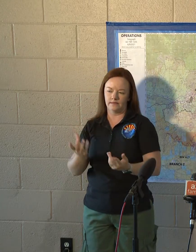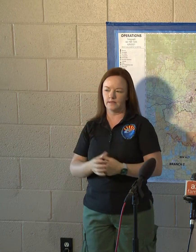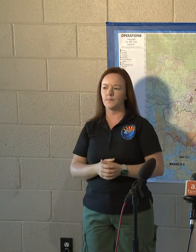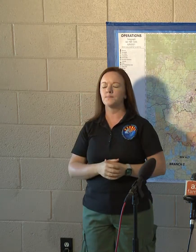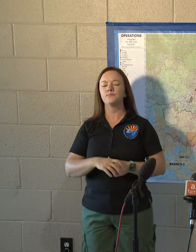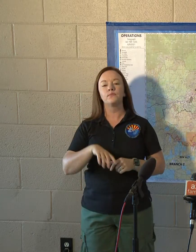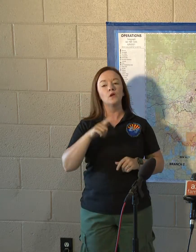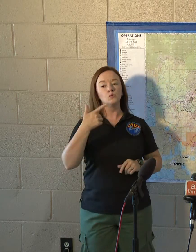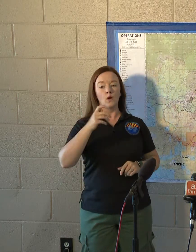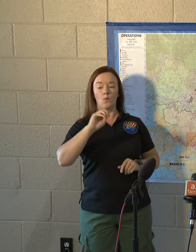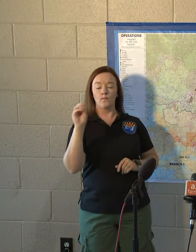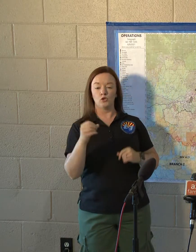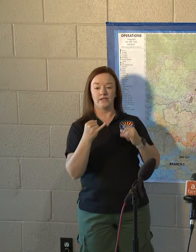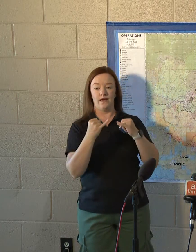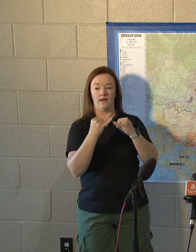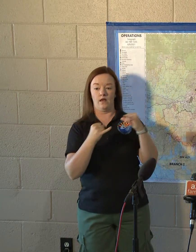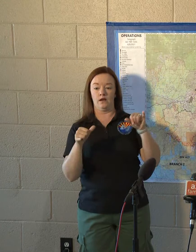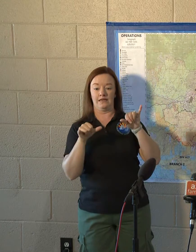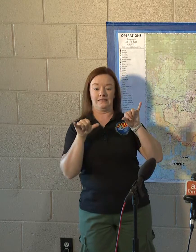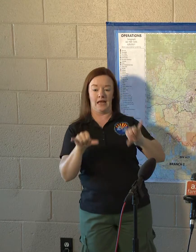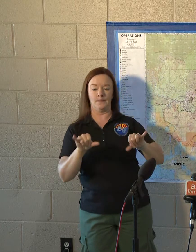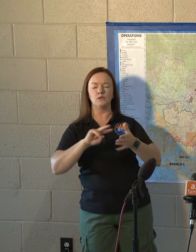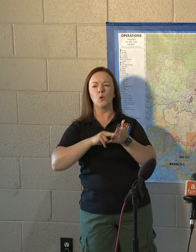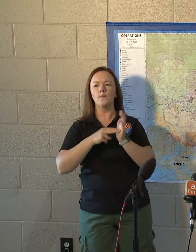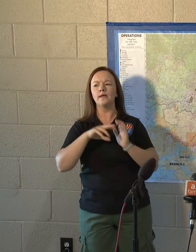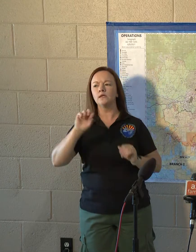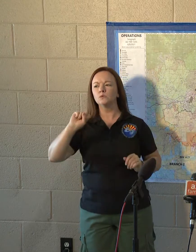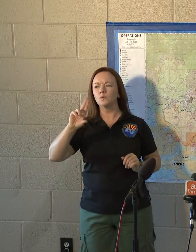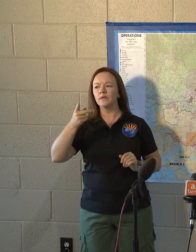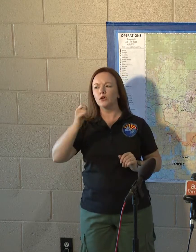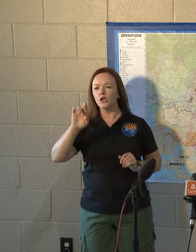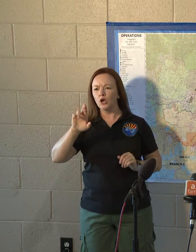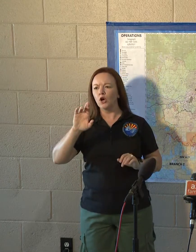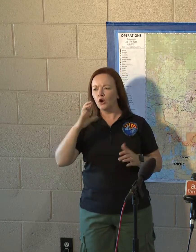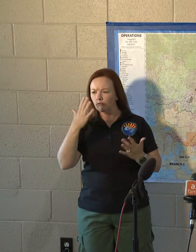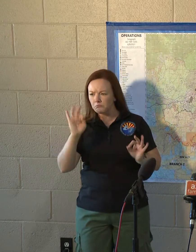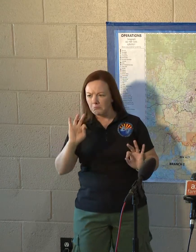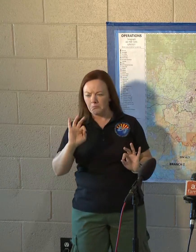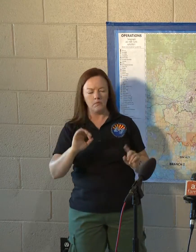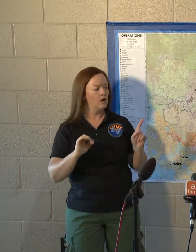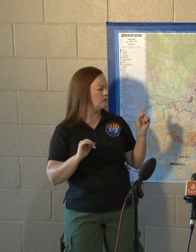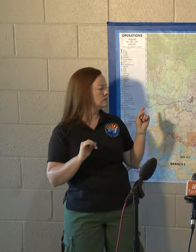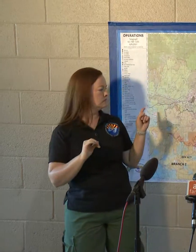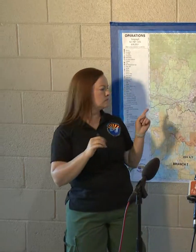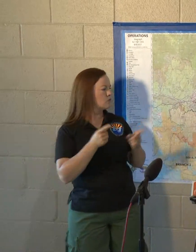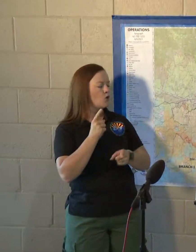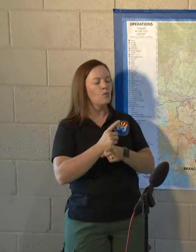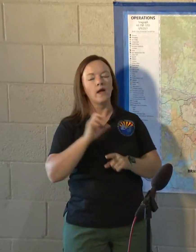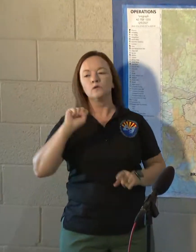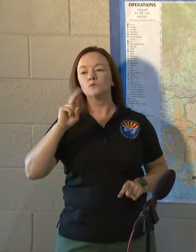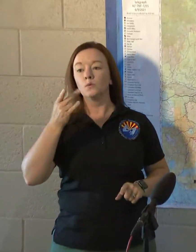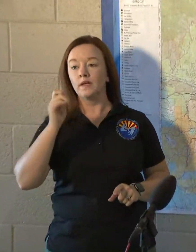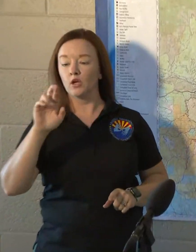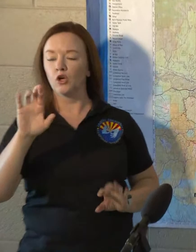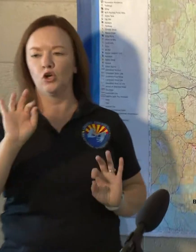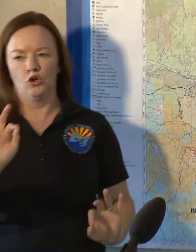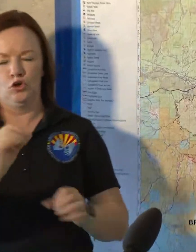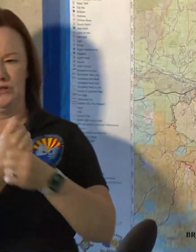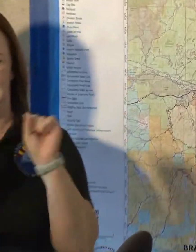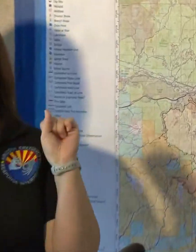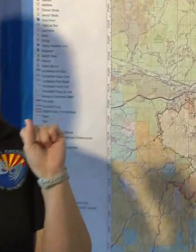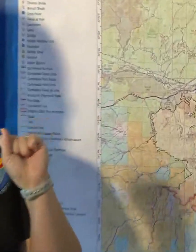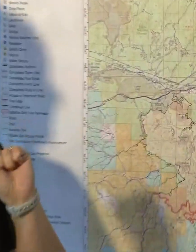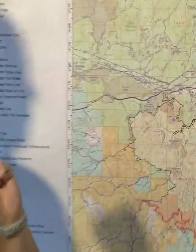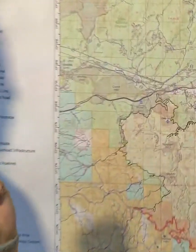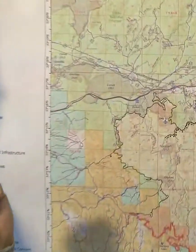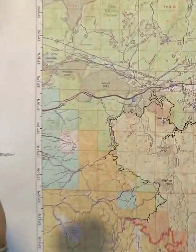The 21% containment. So is the town of Superior, are they in good shape? Yeah, the town of Superior is in good shape because the containment starts